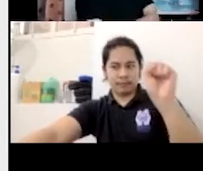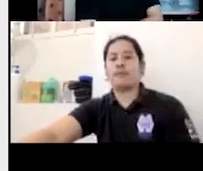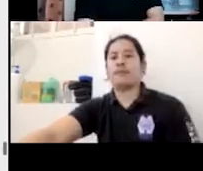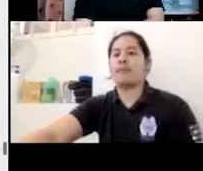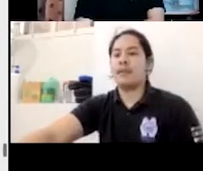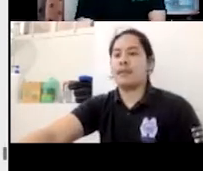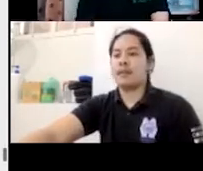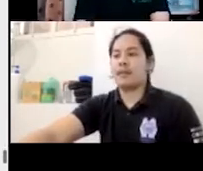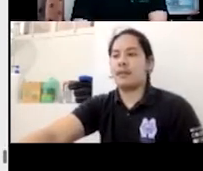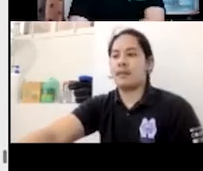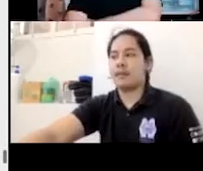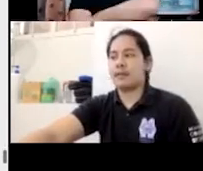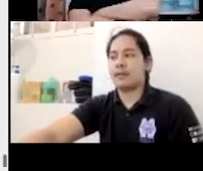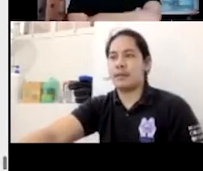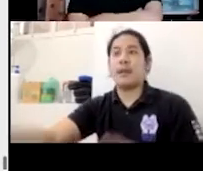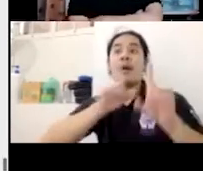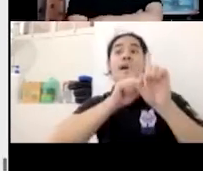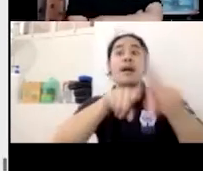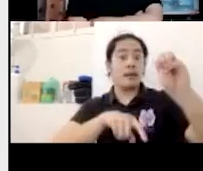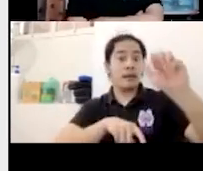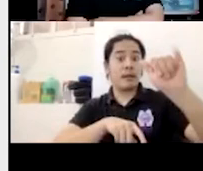part of the subject of the main.